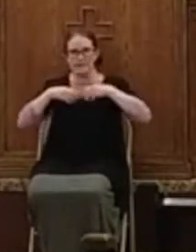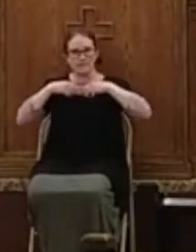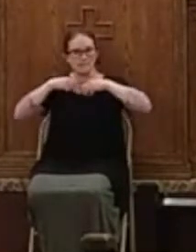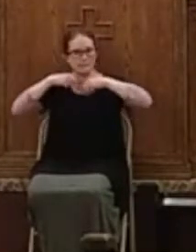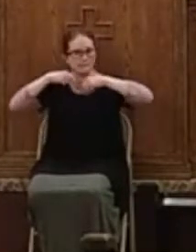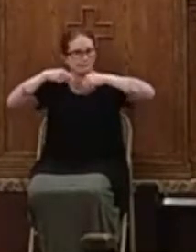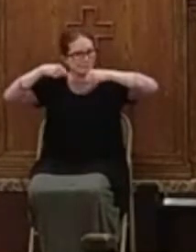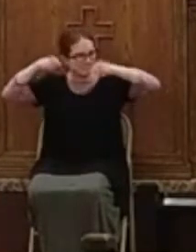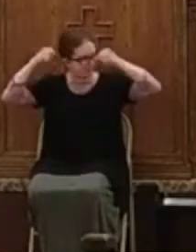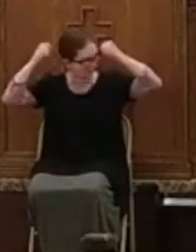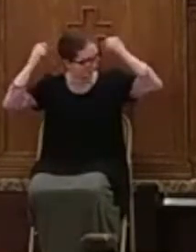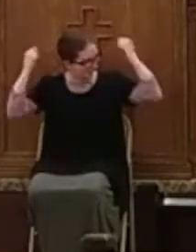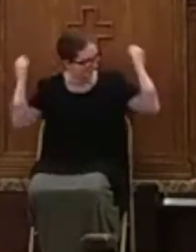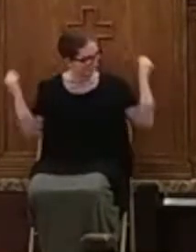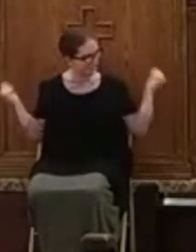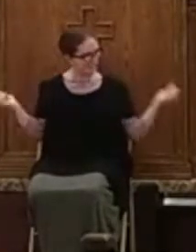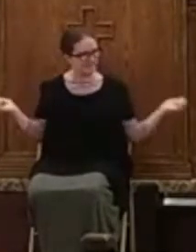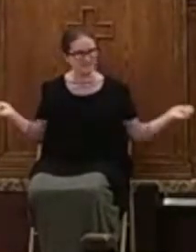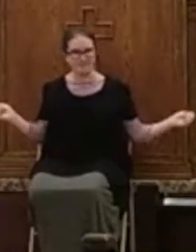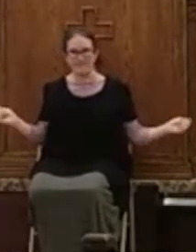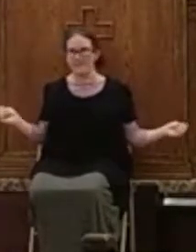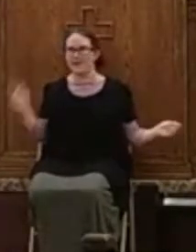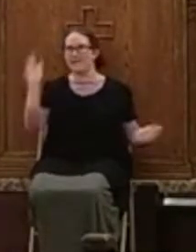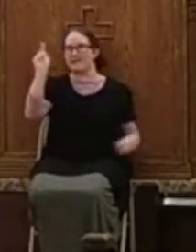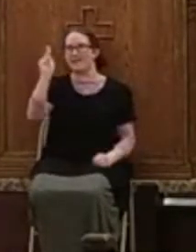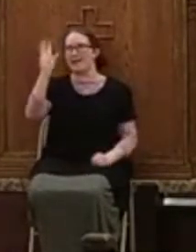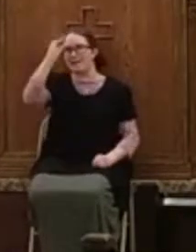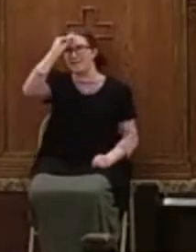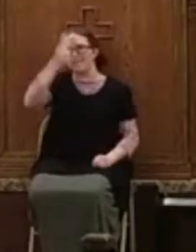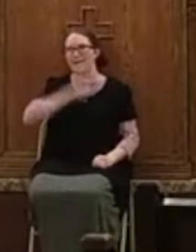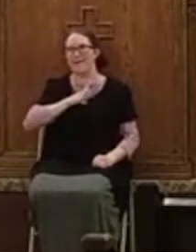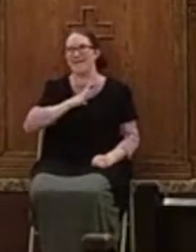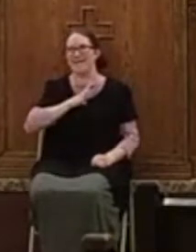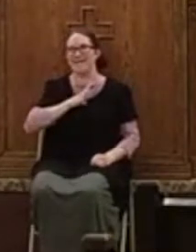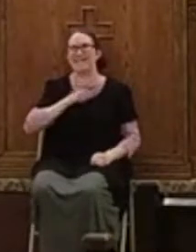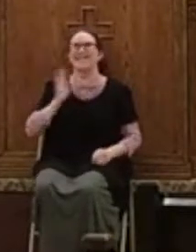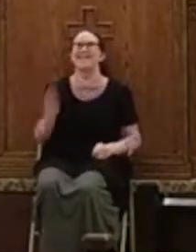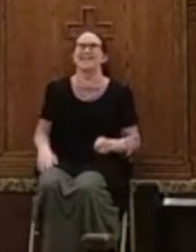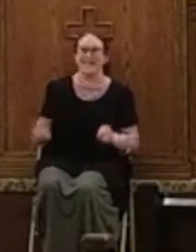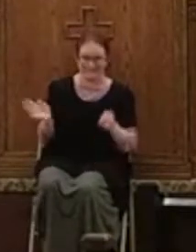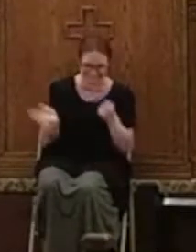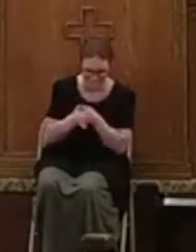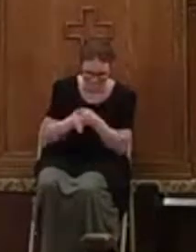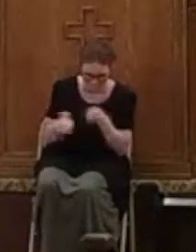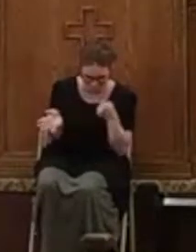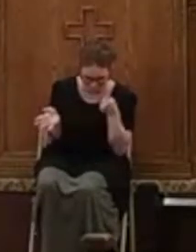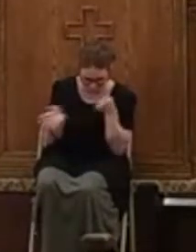me. I was K-Man.